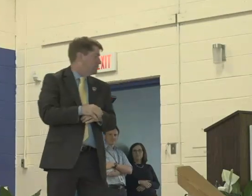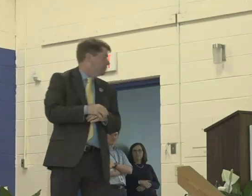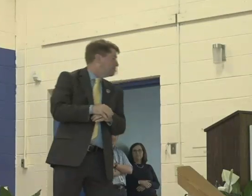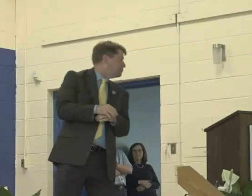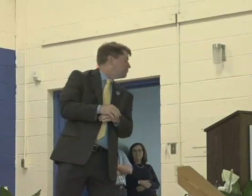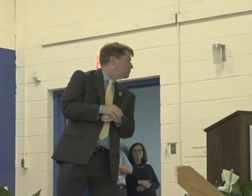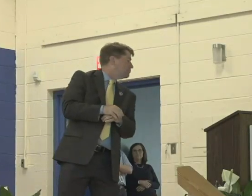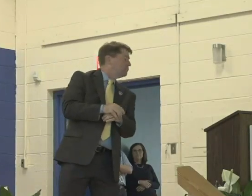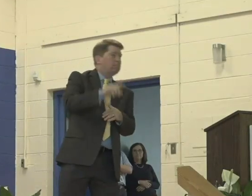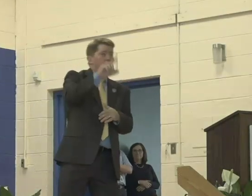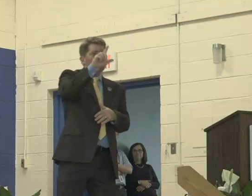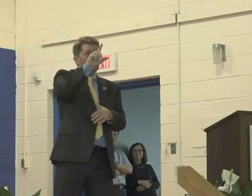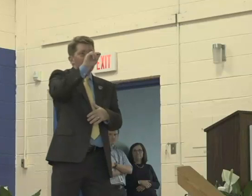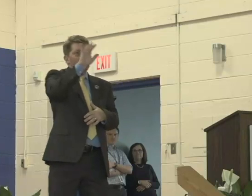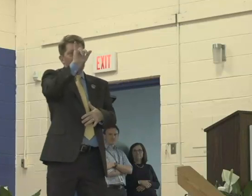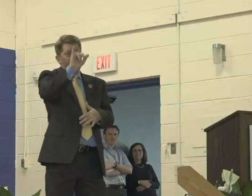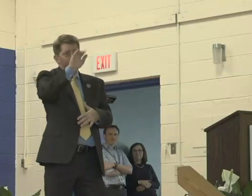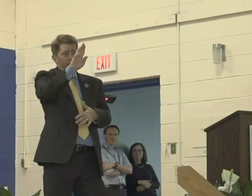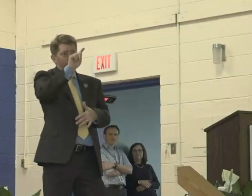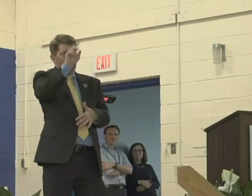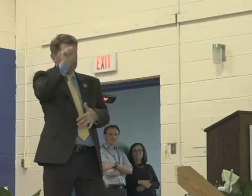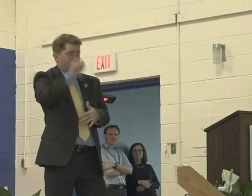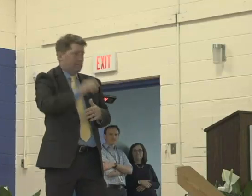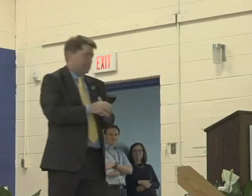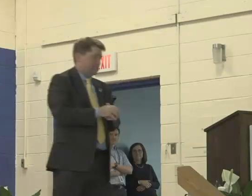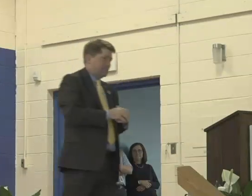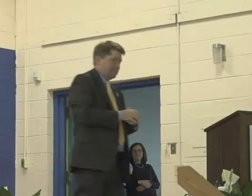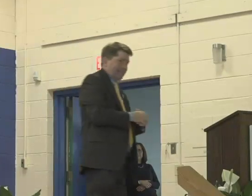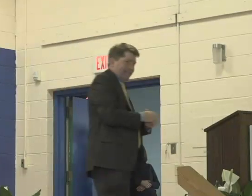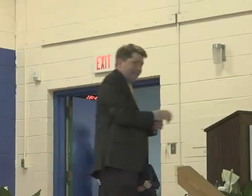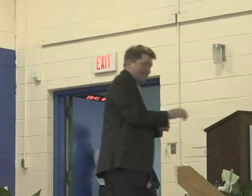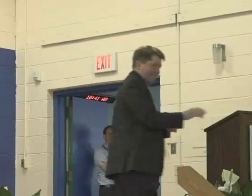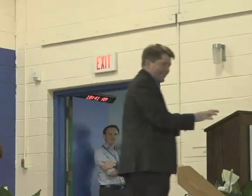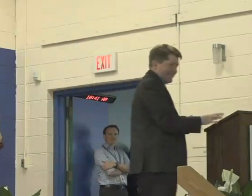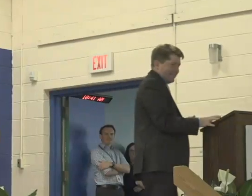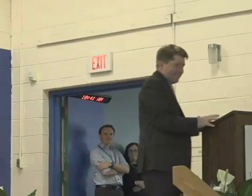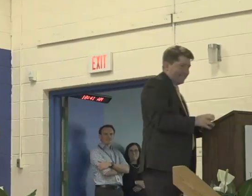to? Miss Lily Butts.